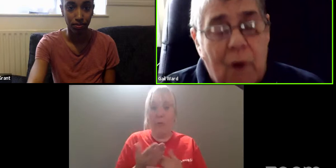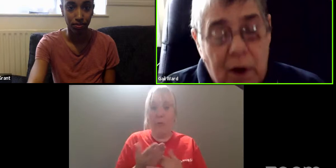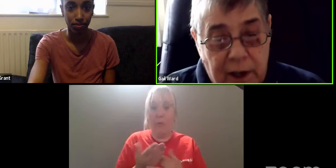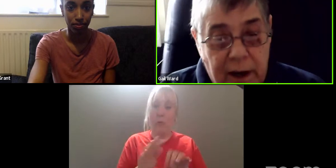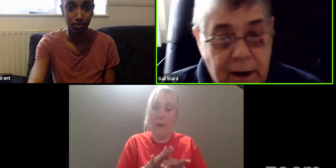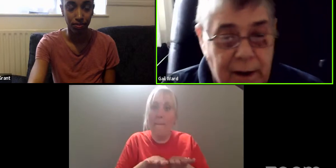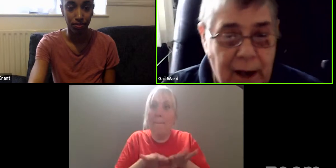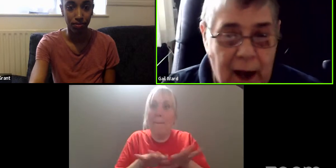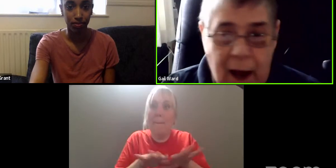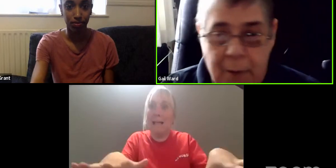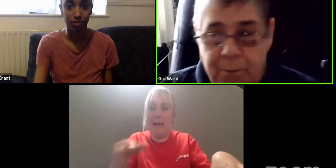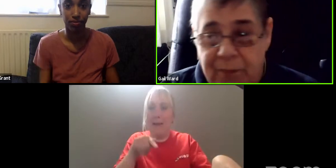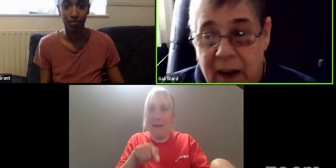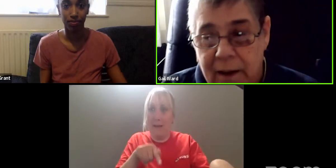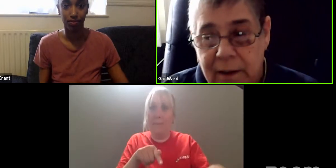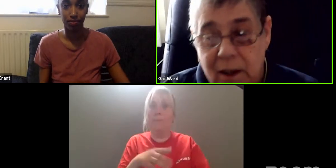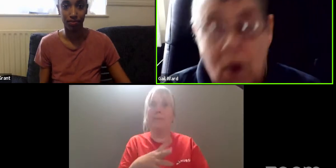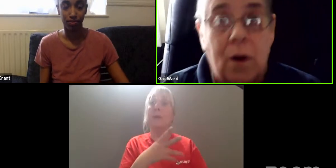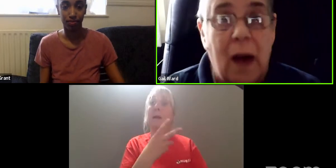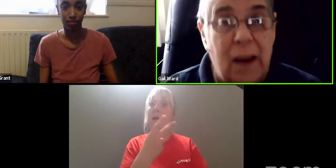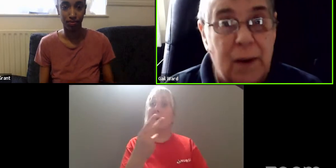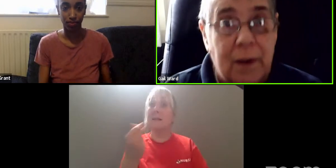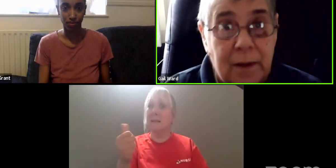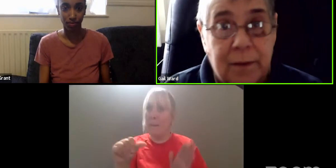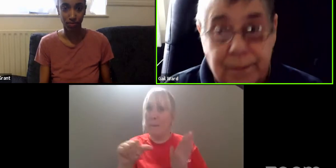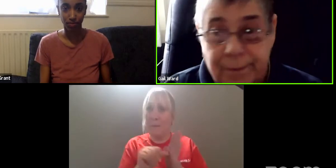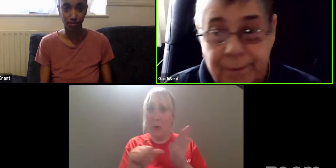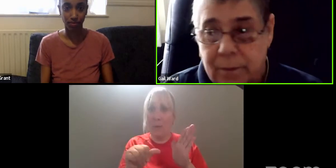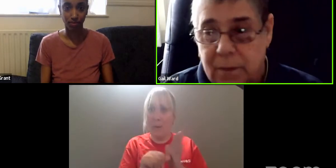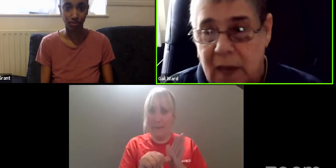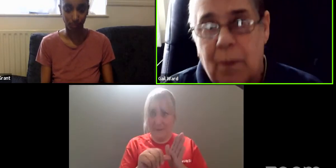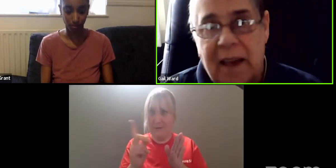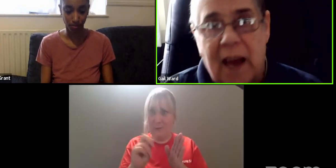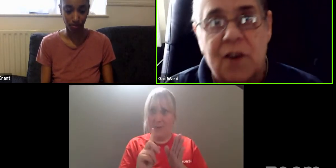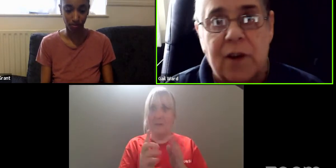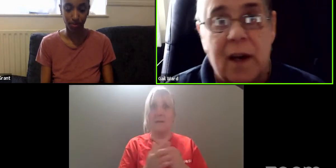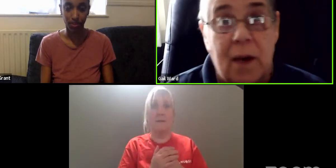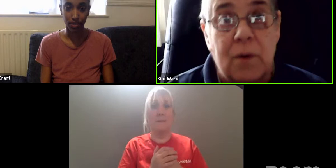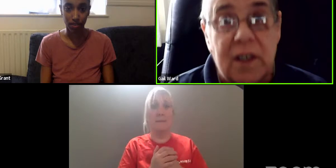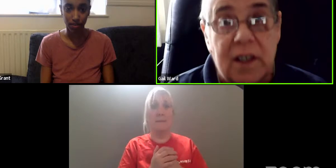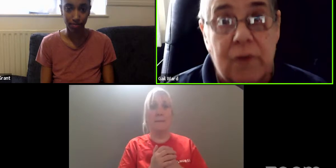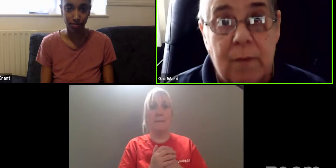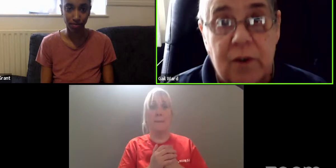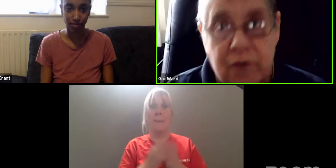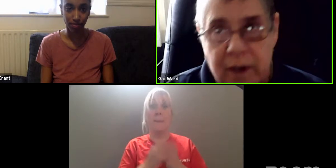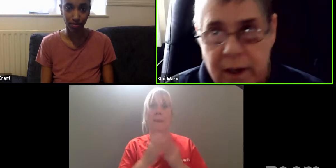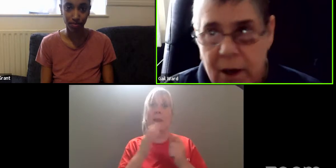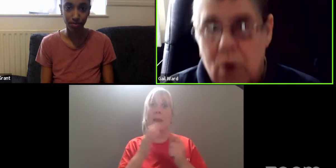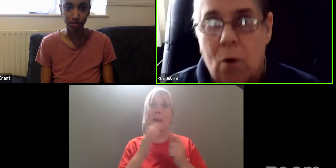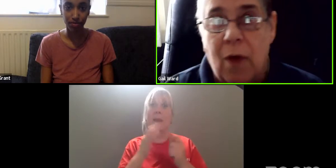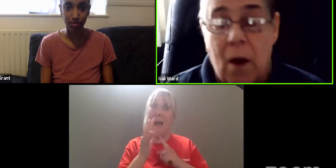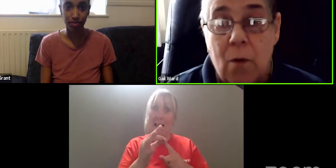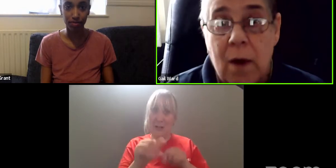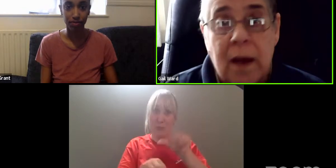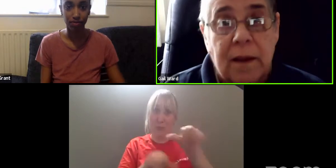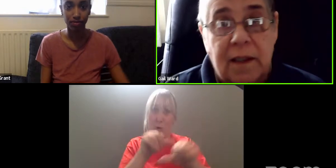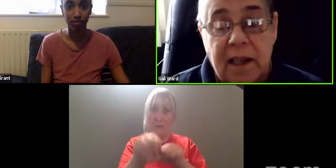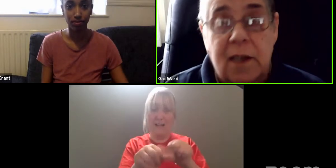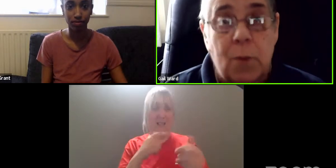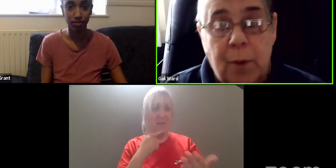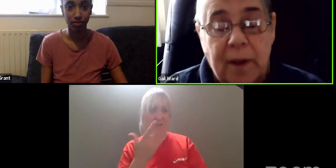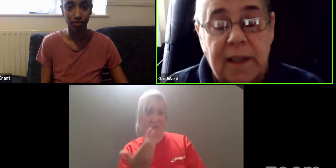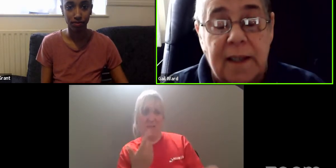are arising, the online application alone is discriminatory, although